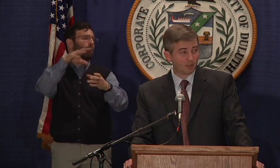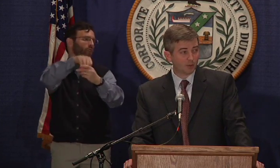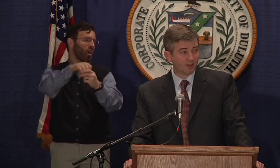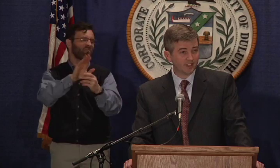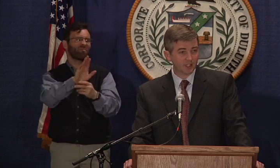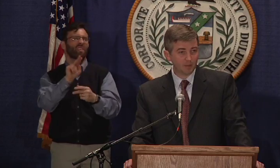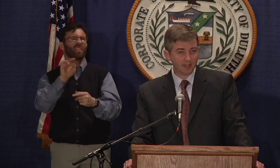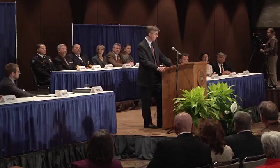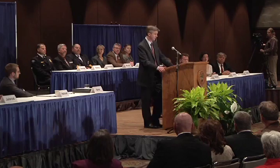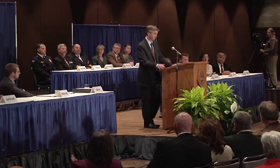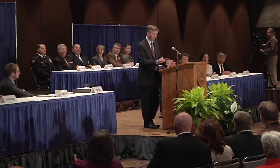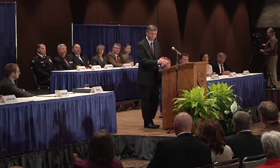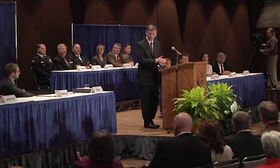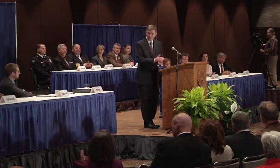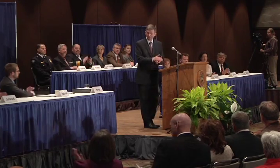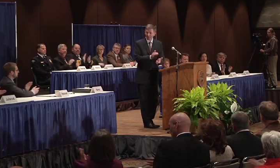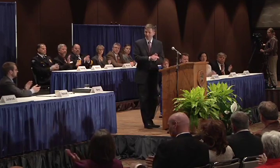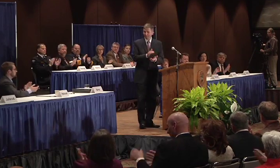the establishment of this committee.